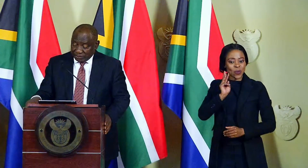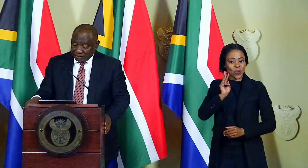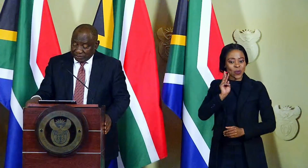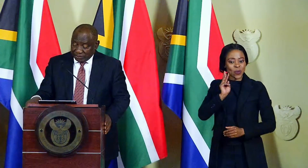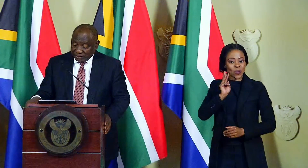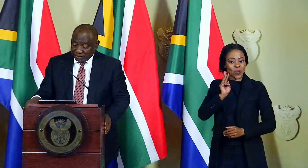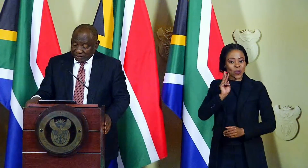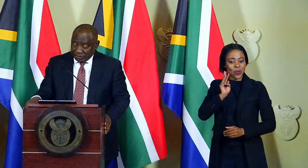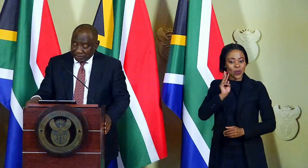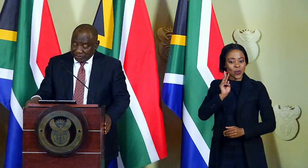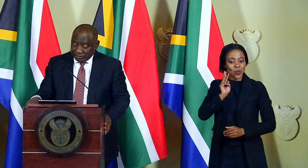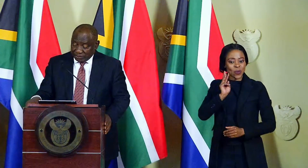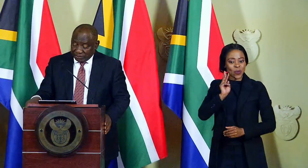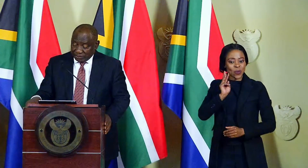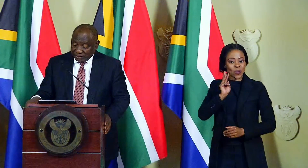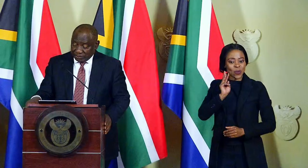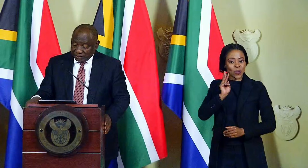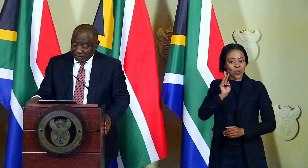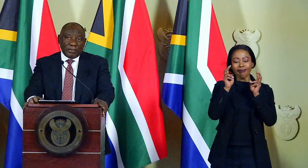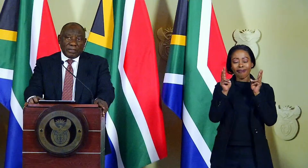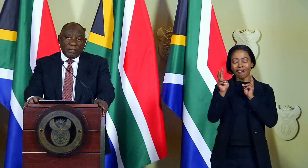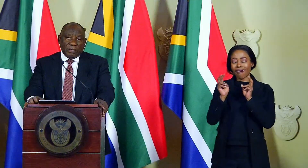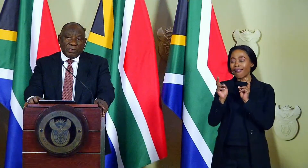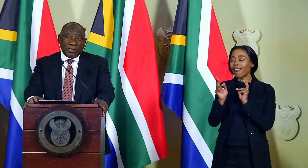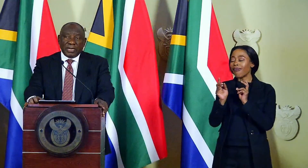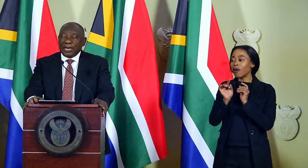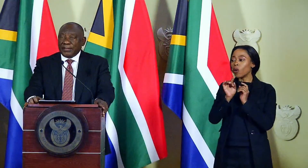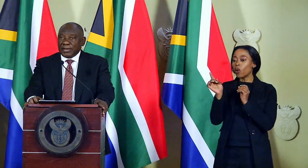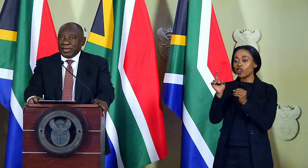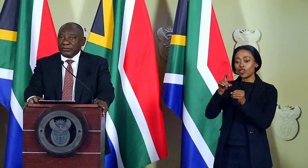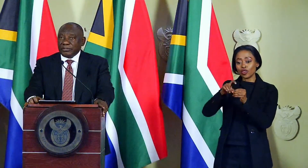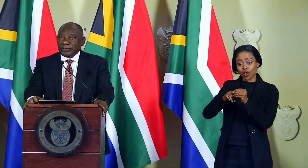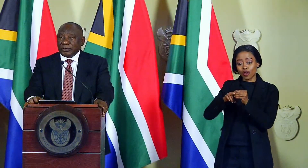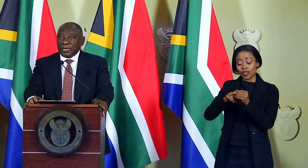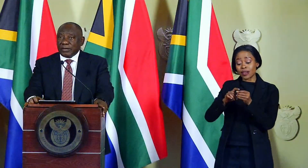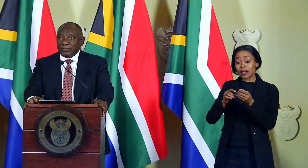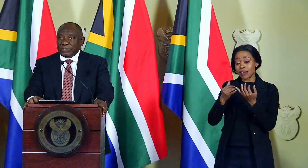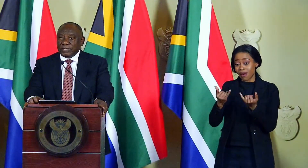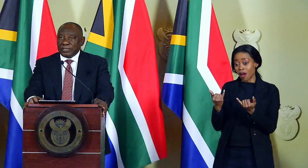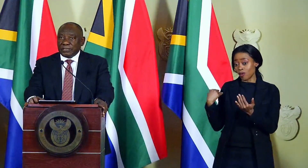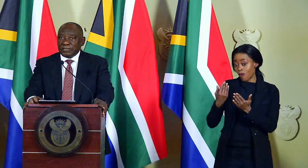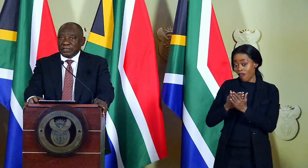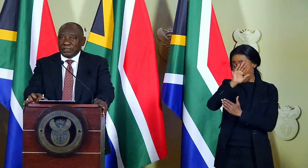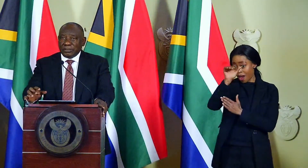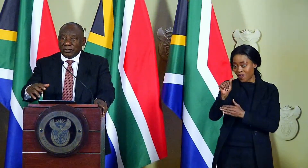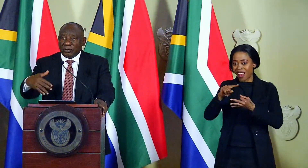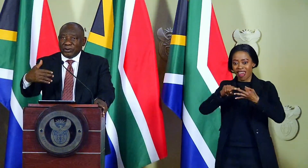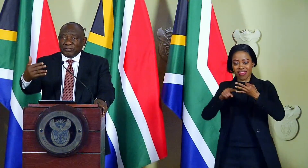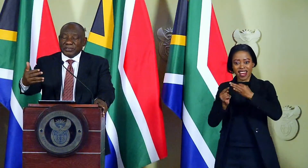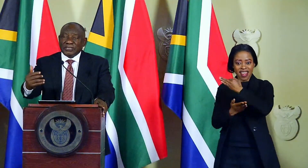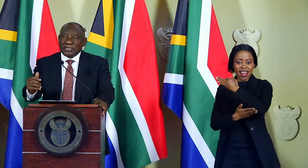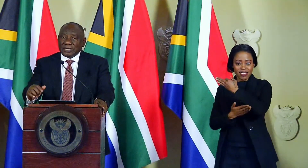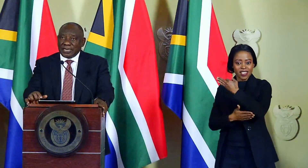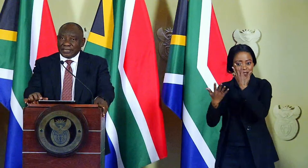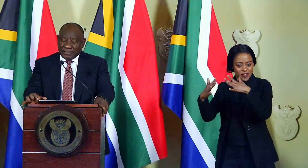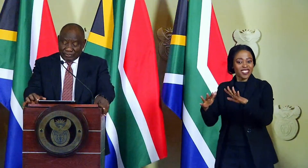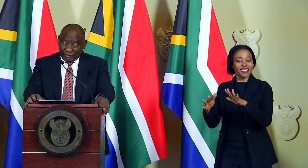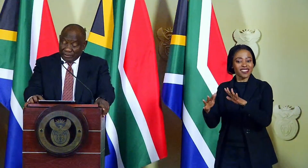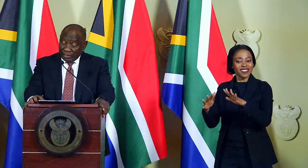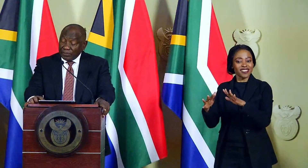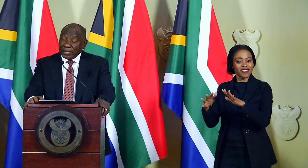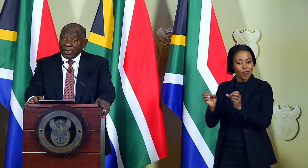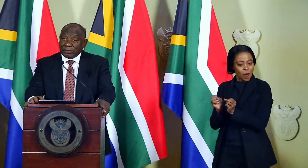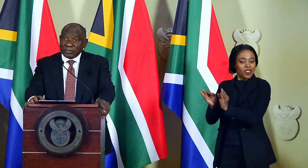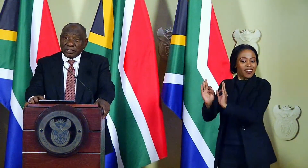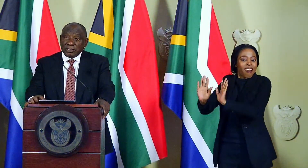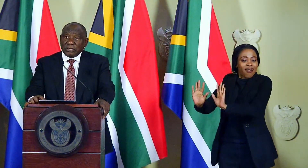as you have heard, we will be joining 3 other countries on our continent who have preceded us, and